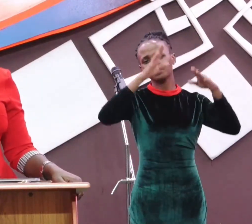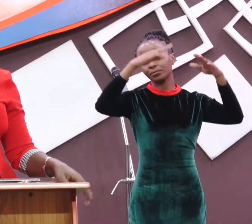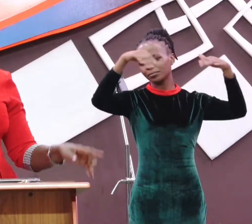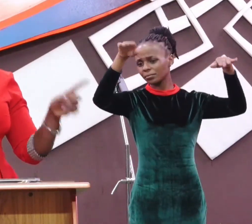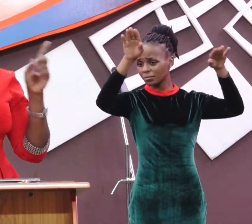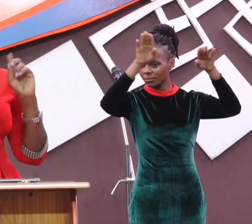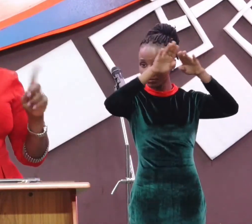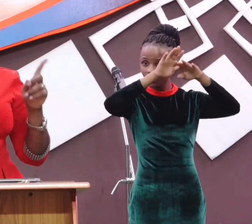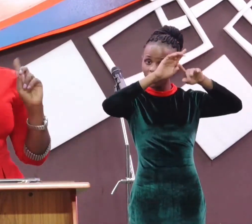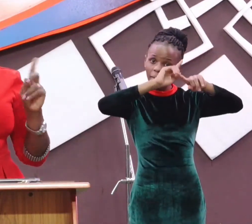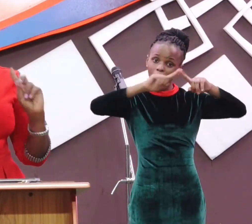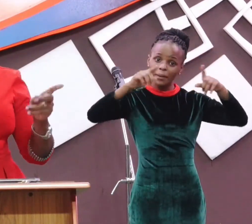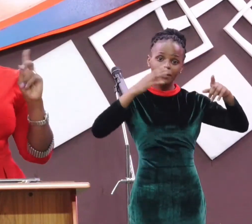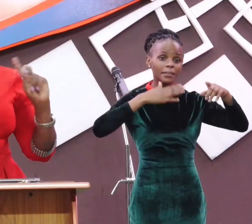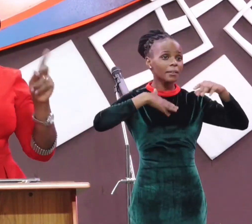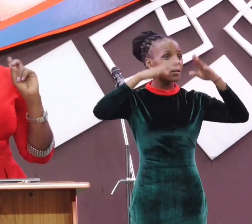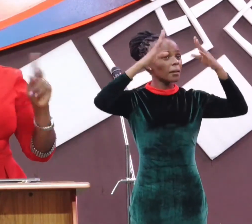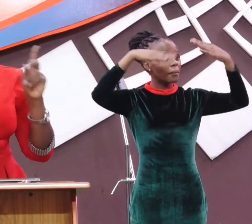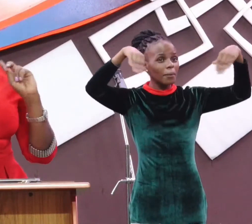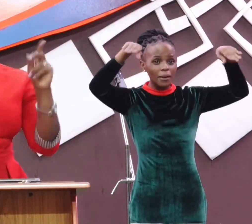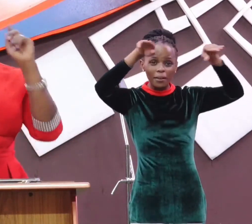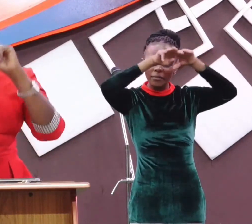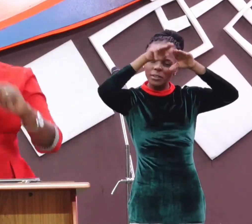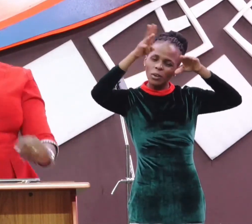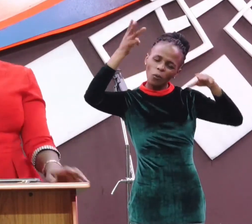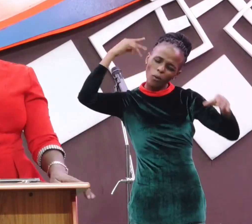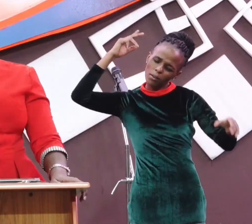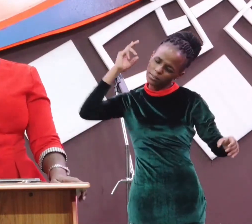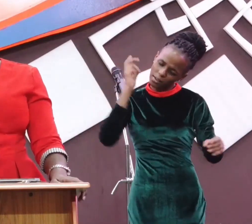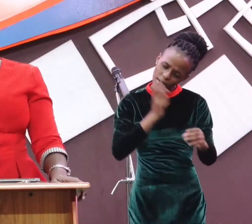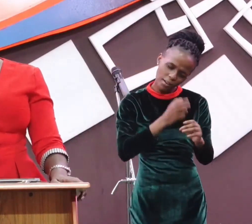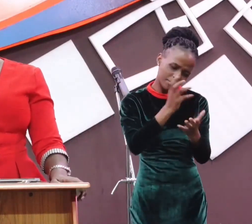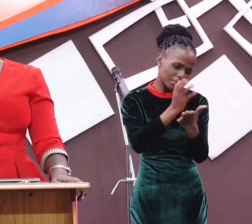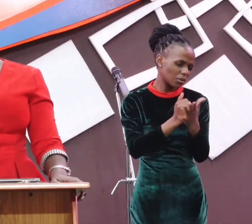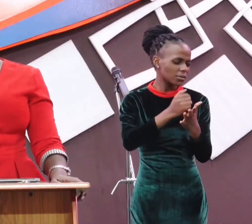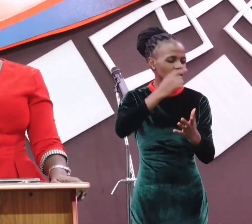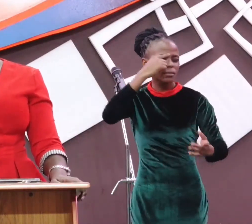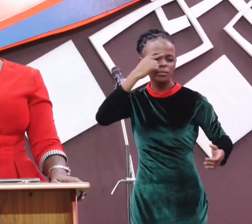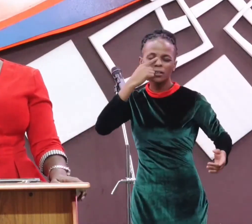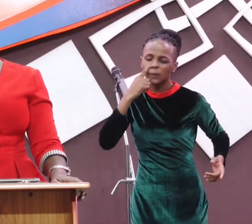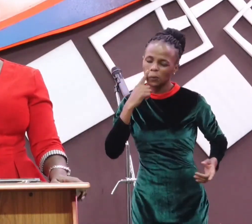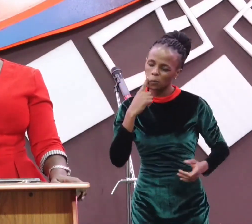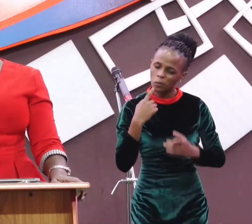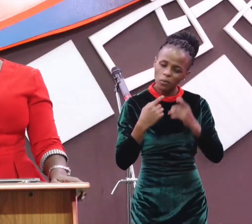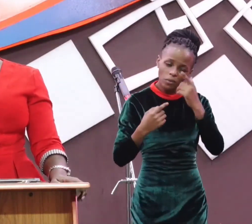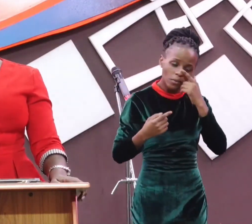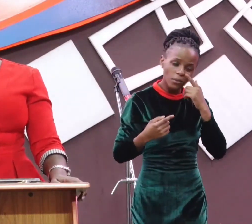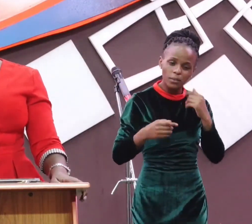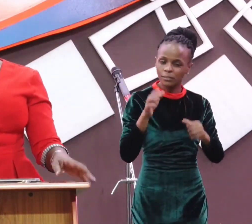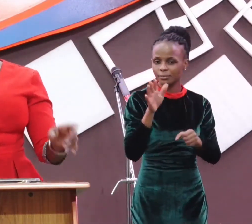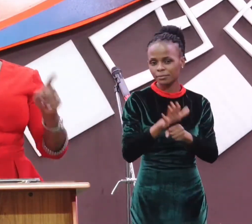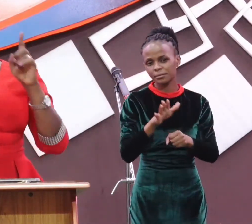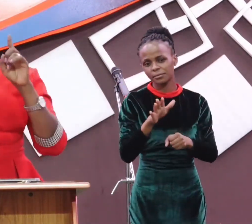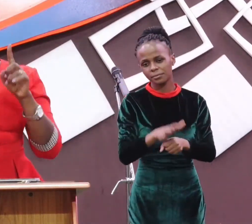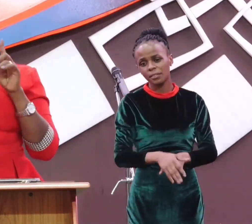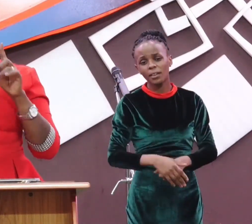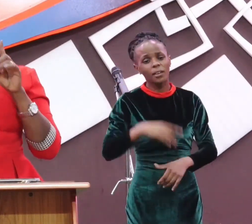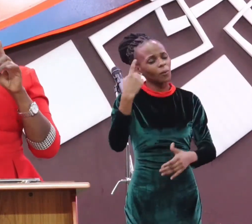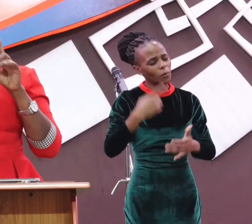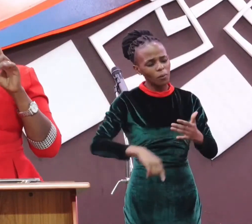reached there. Na ye guru lyange lyali zibu kubanga nakabira ya maziga manji. My heaven was so hard because I wept a lot.